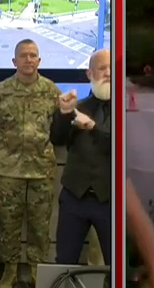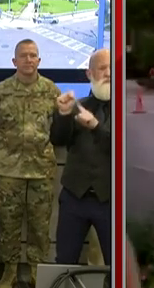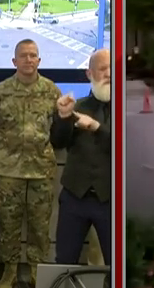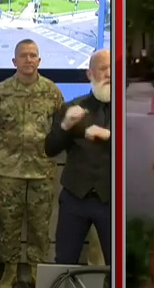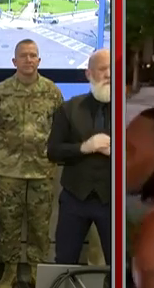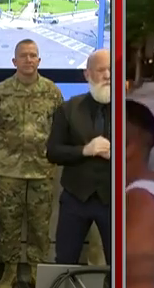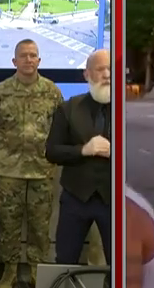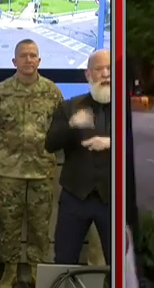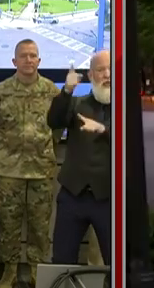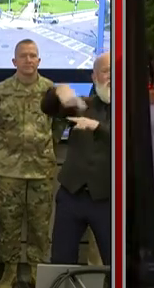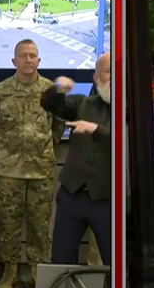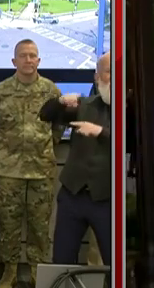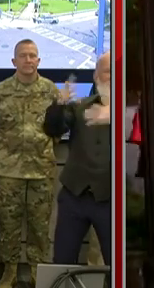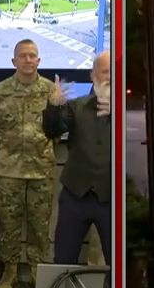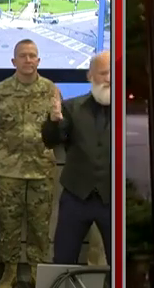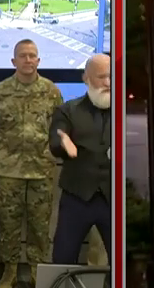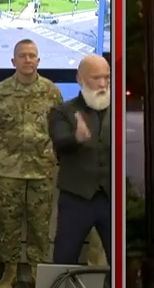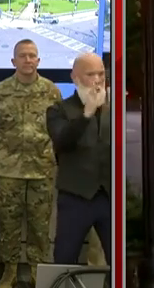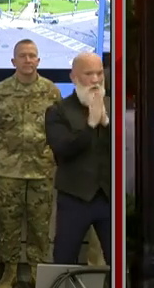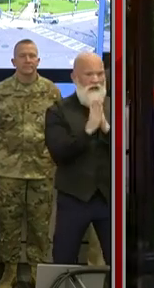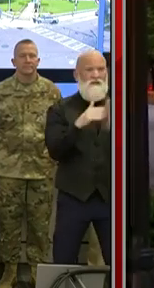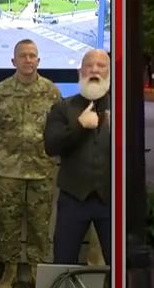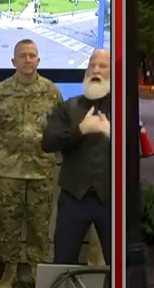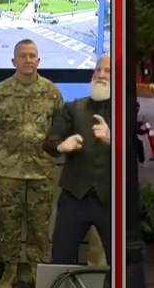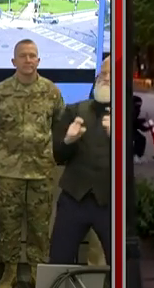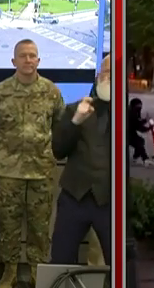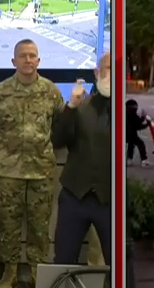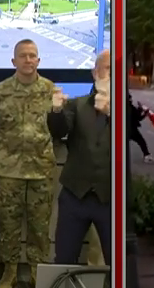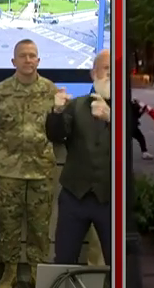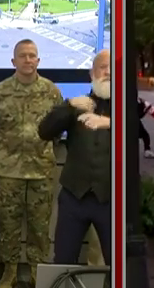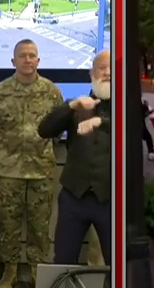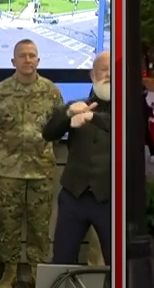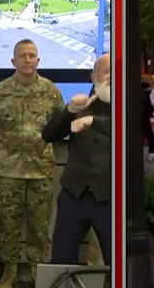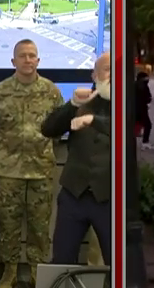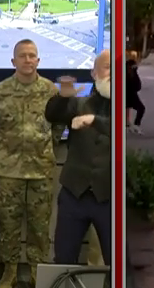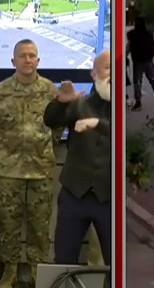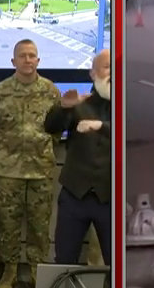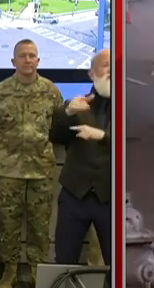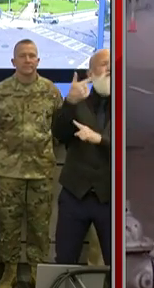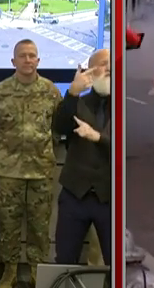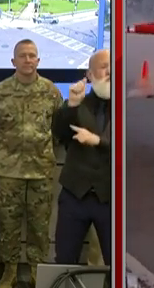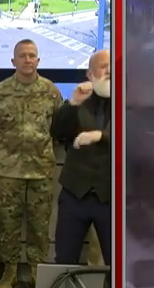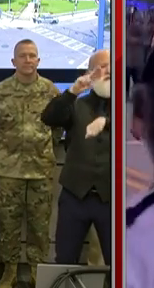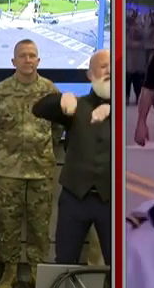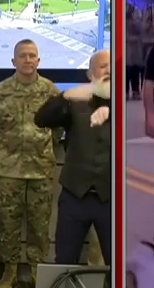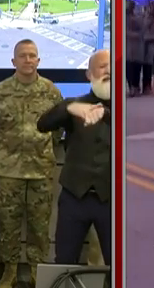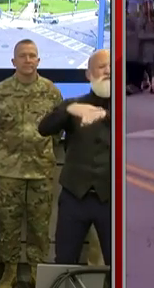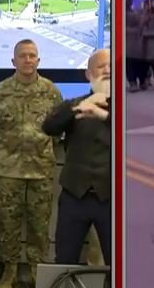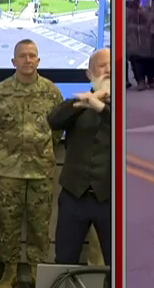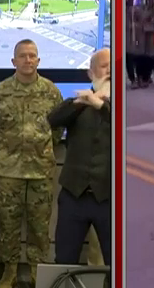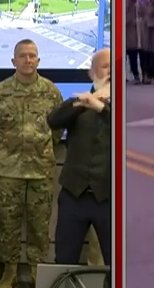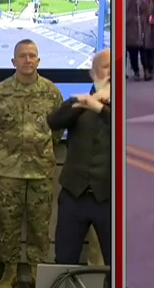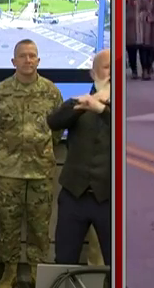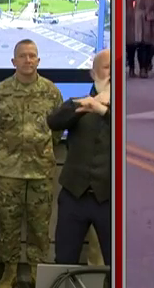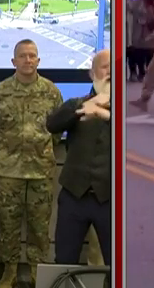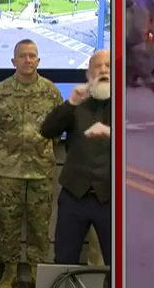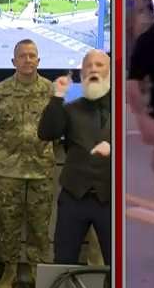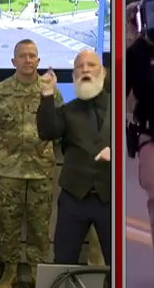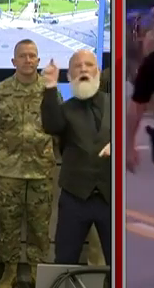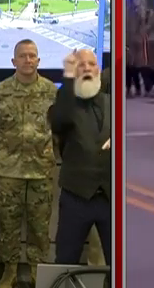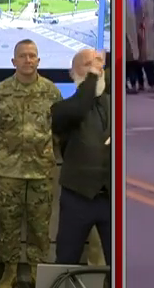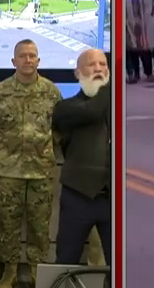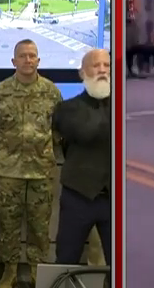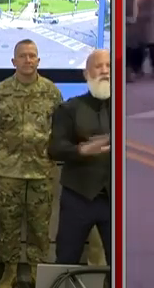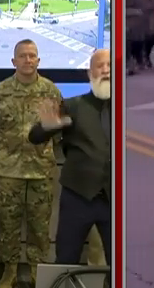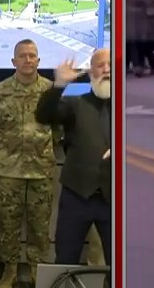have deployed the Georgia National Guard and hundreds of law enforcement officials to key locations across the city. And